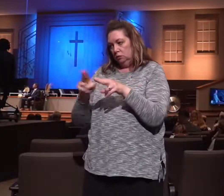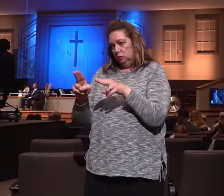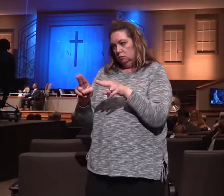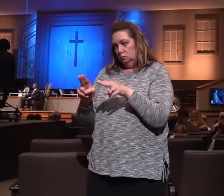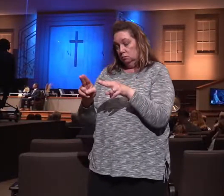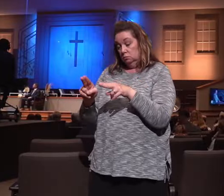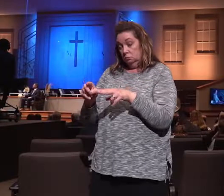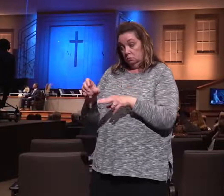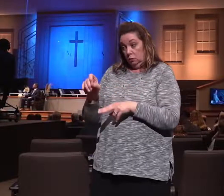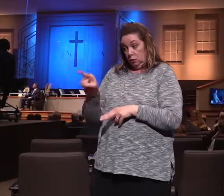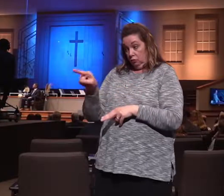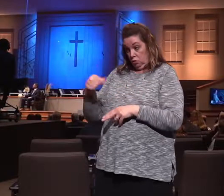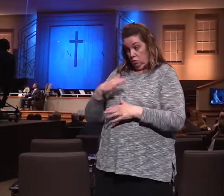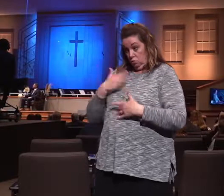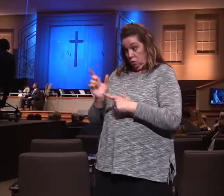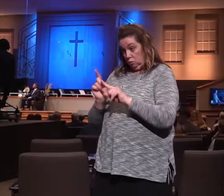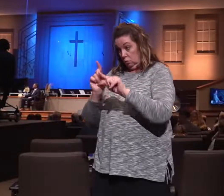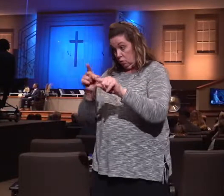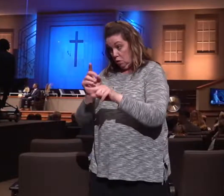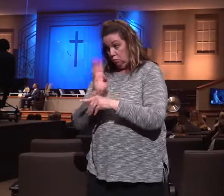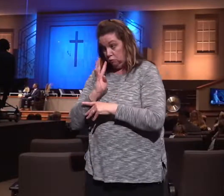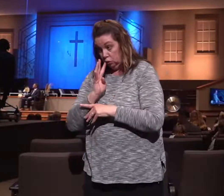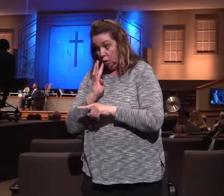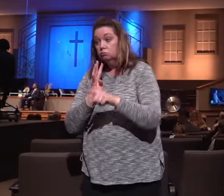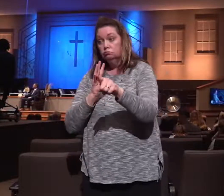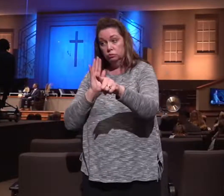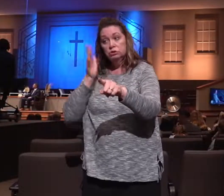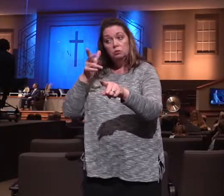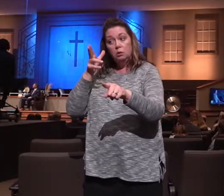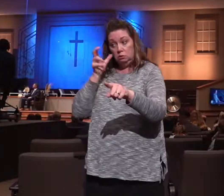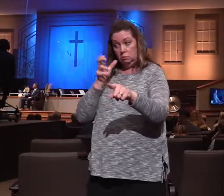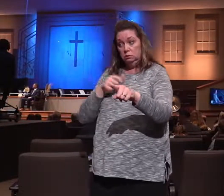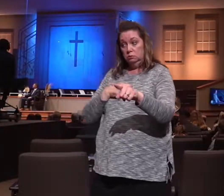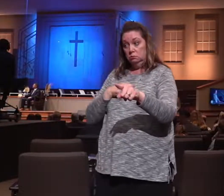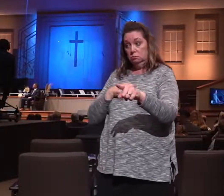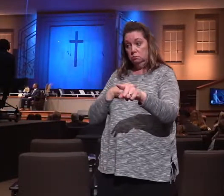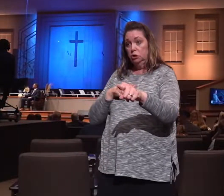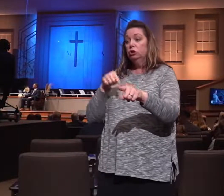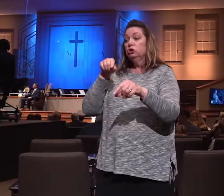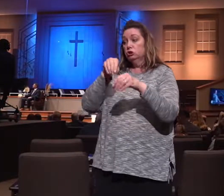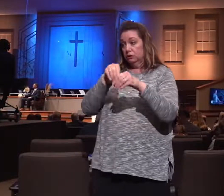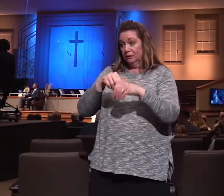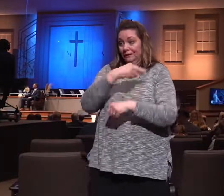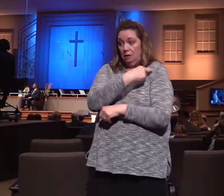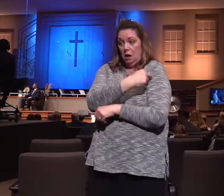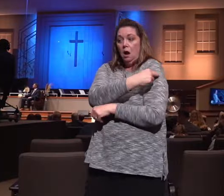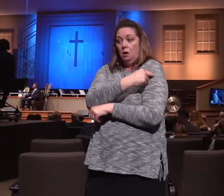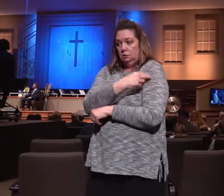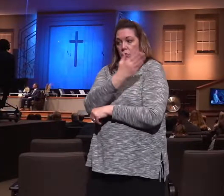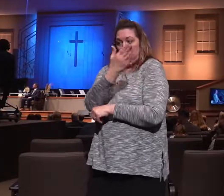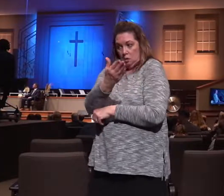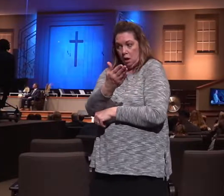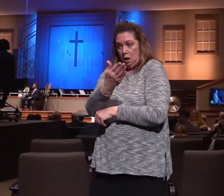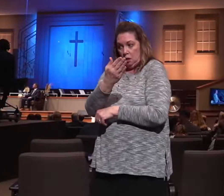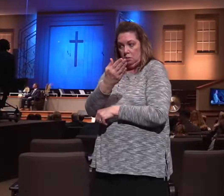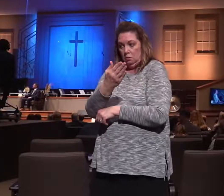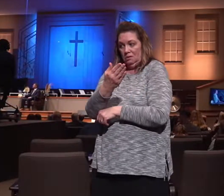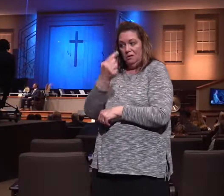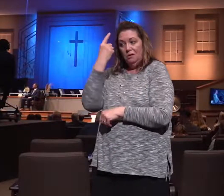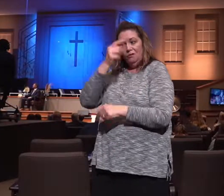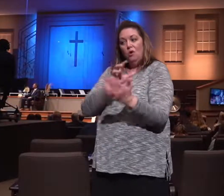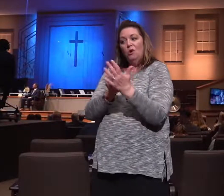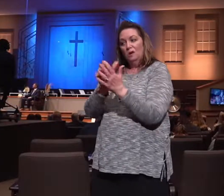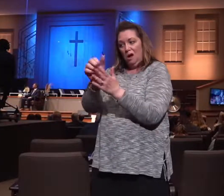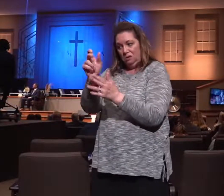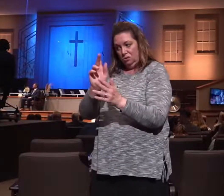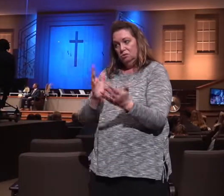if you'd be willing to go talk to her. He said, she's in the Daffodil House, which is a cancer lodging house there in our city. He